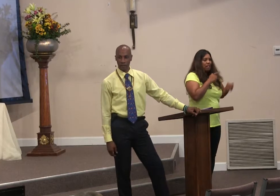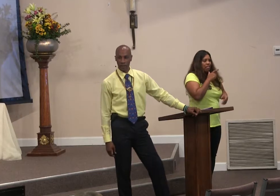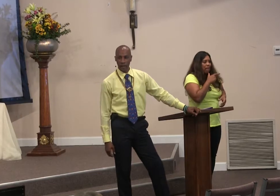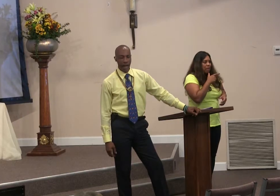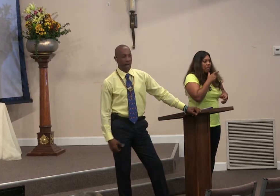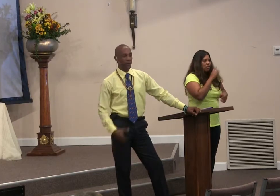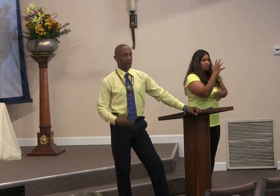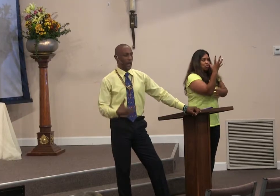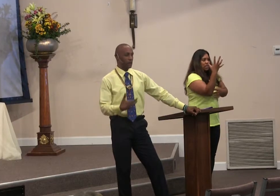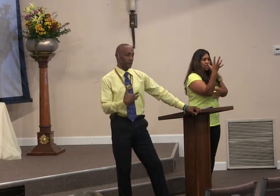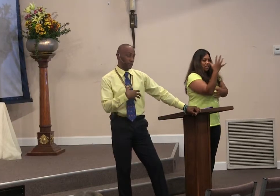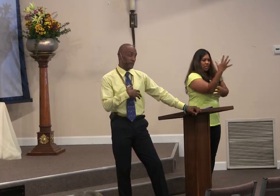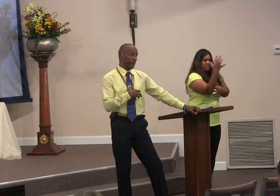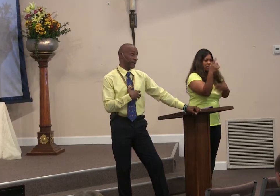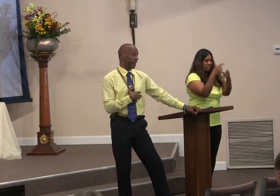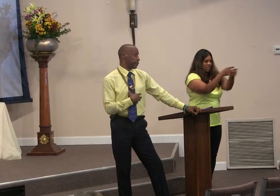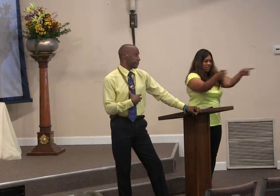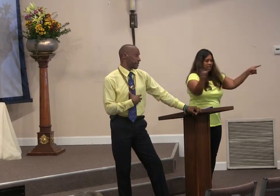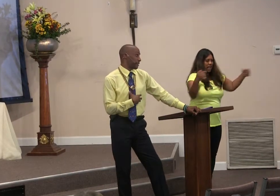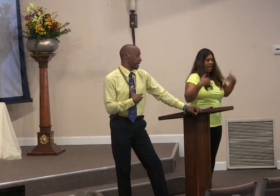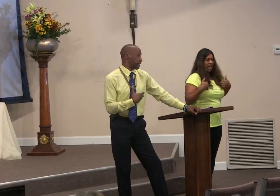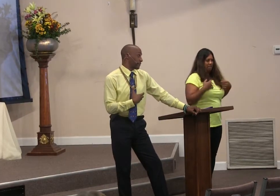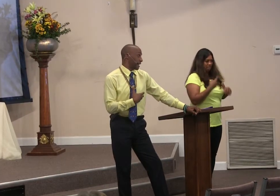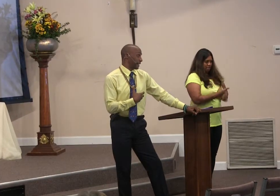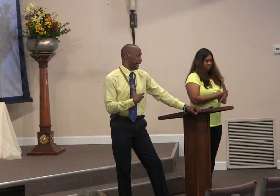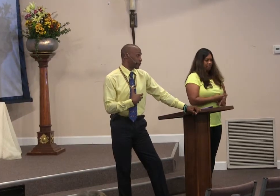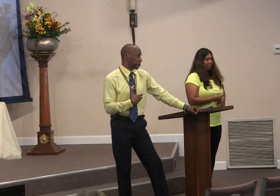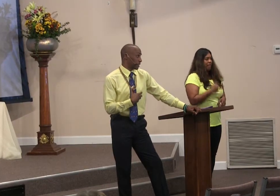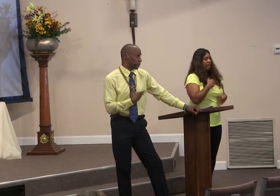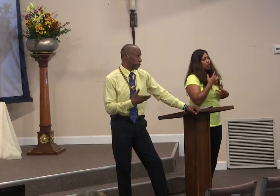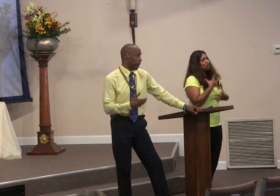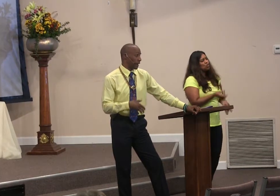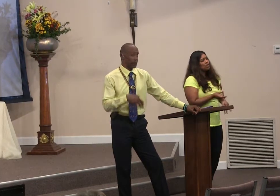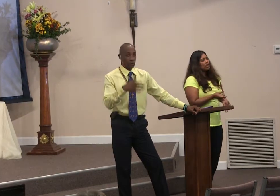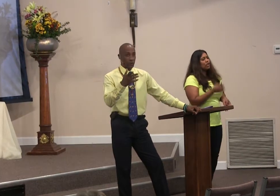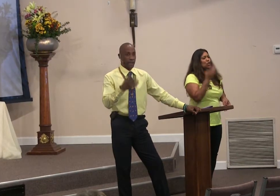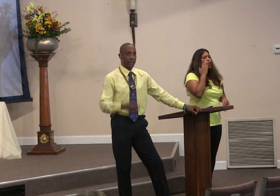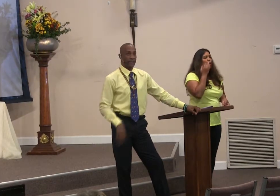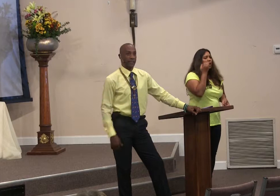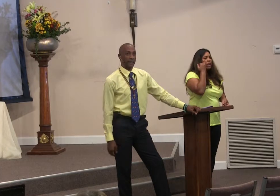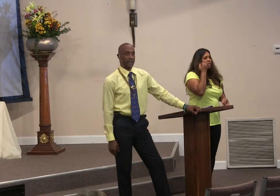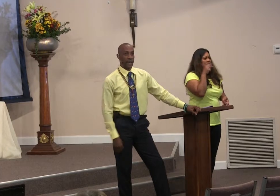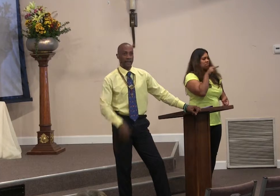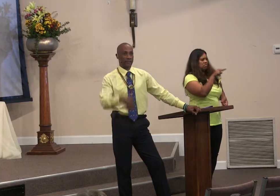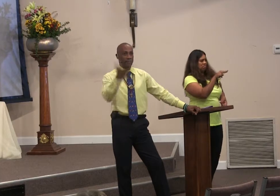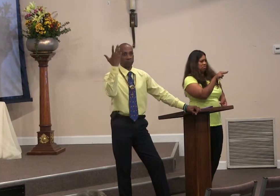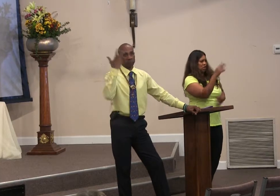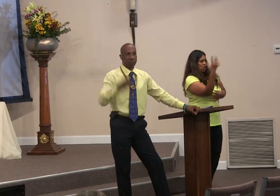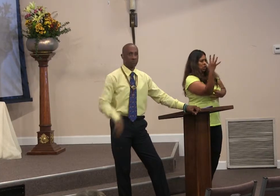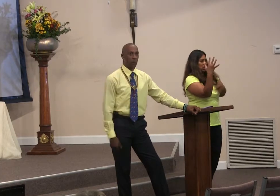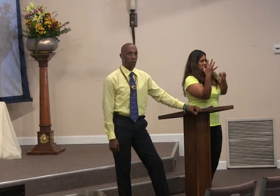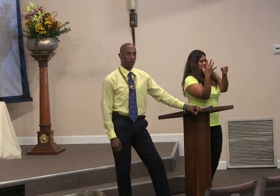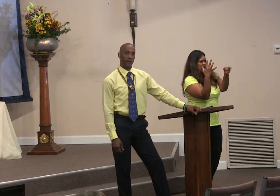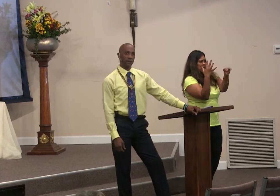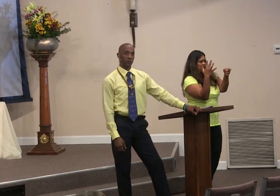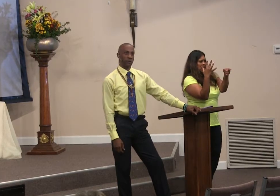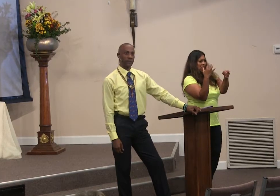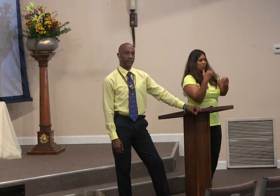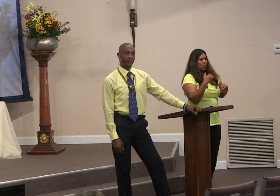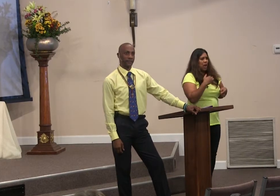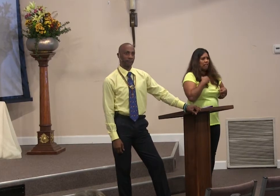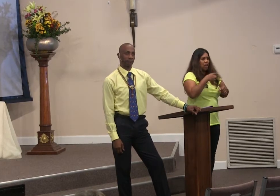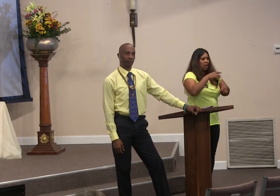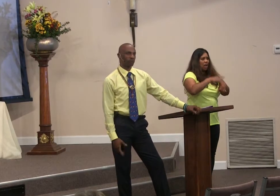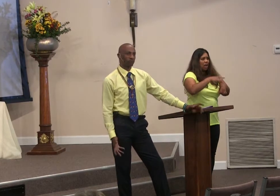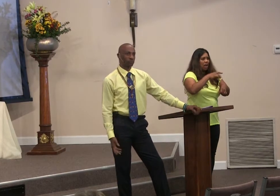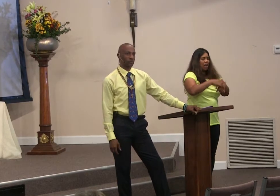cetera, et cetera. I would be very interested in finding that tree that you walk out and you look at it and it's got a watermelon growing